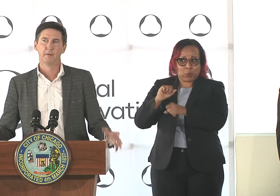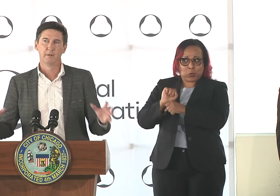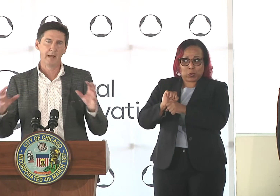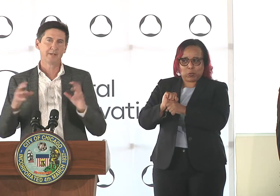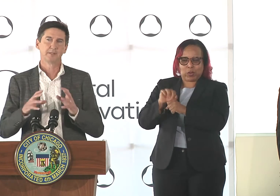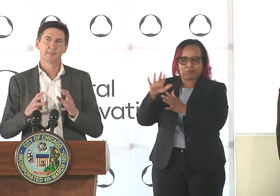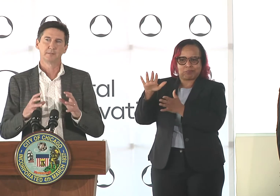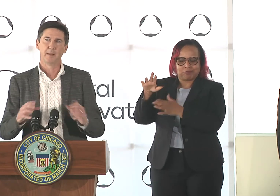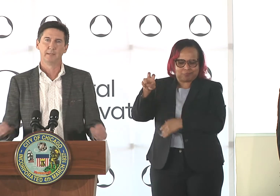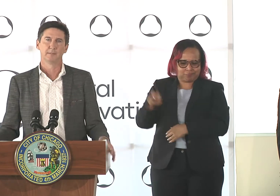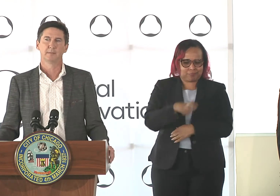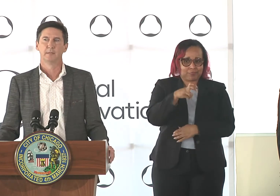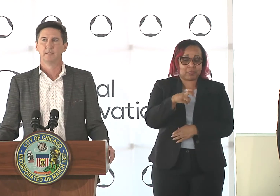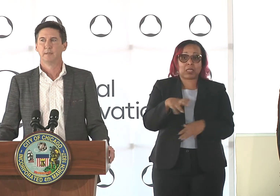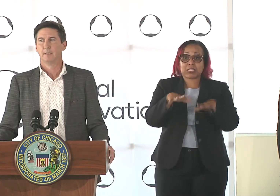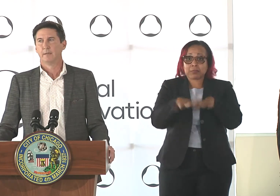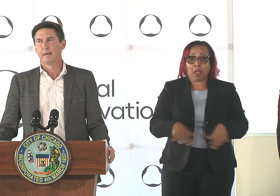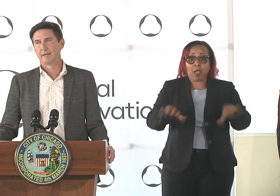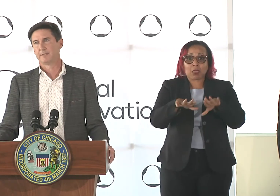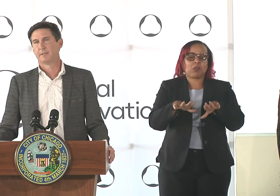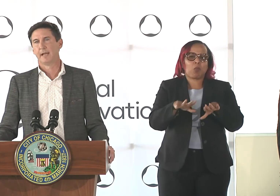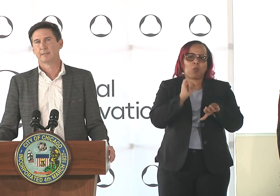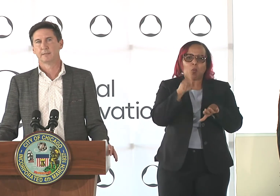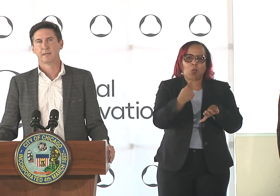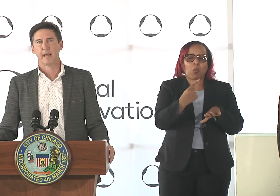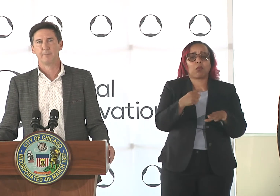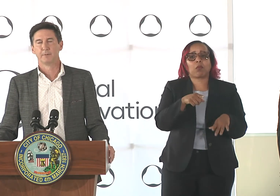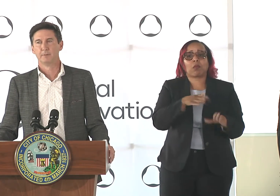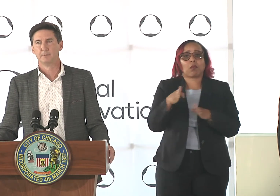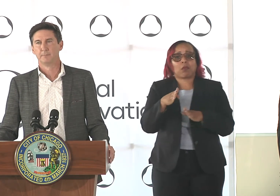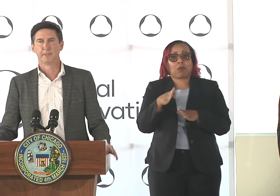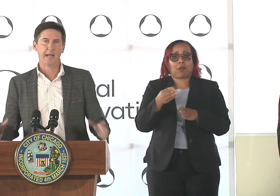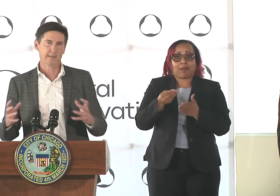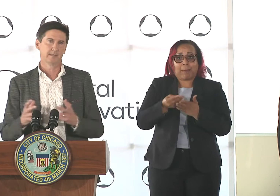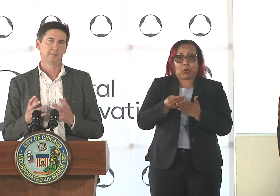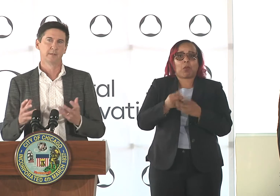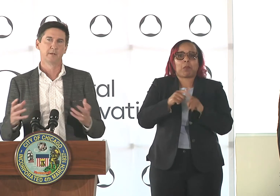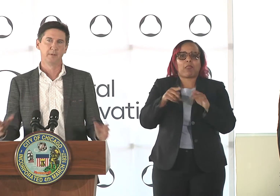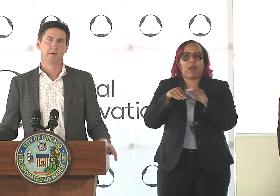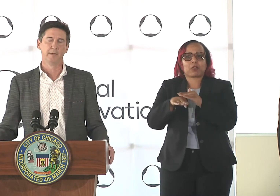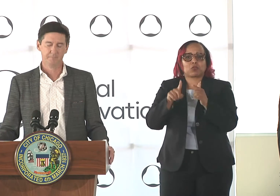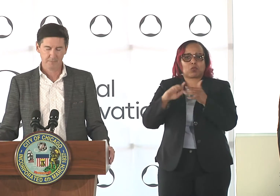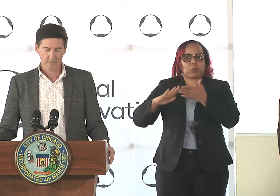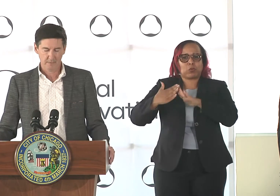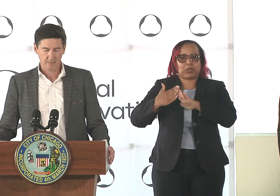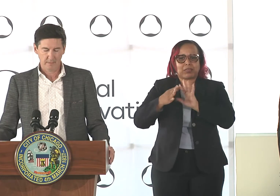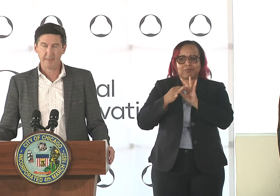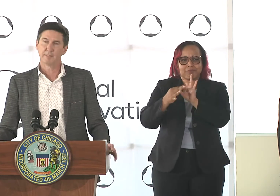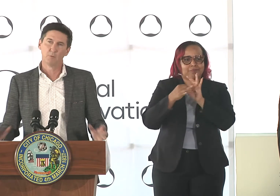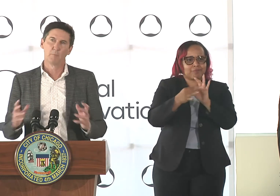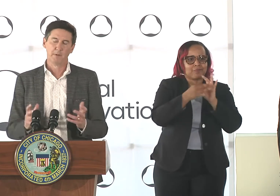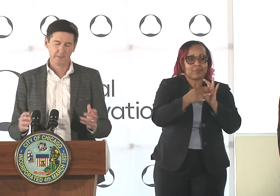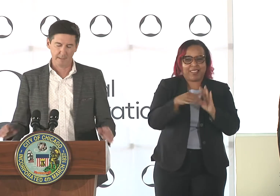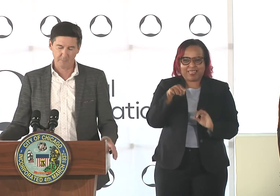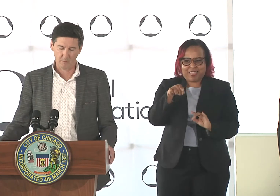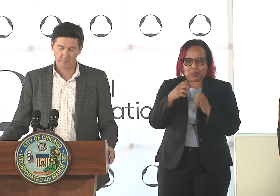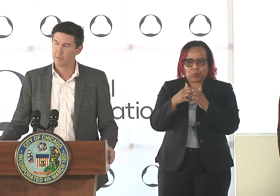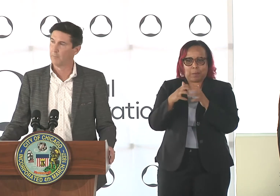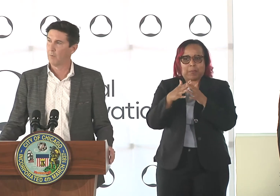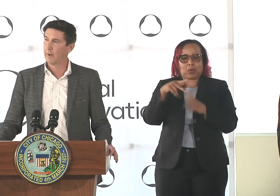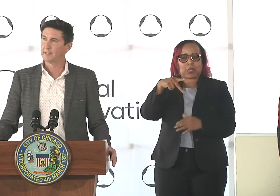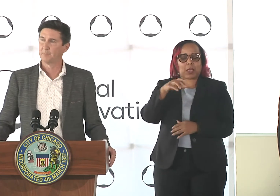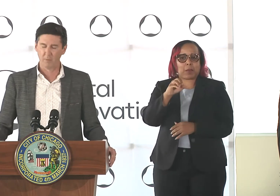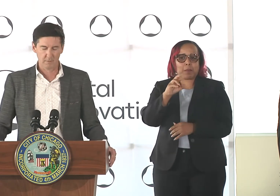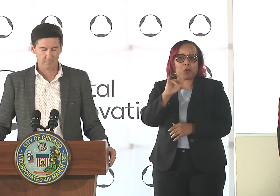within. Not just the space, not just the access to capital, but the access to the community. And that's what we're building at Portal.